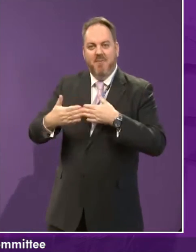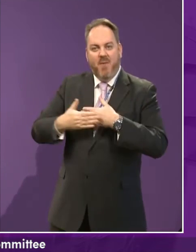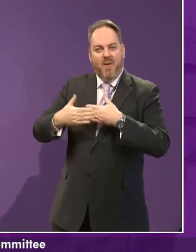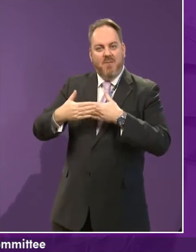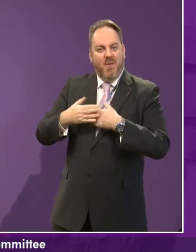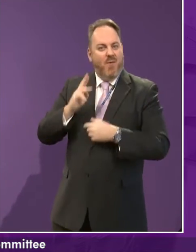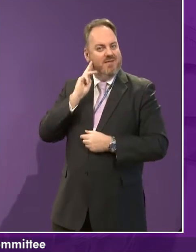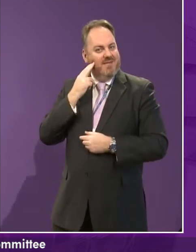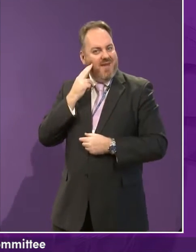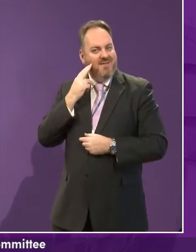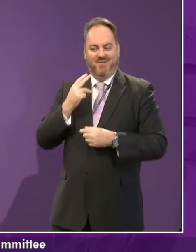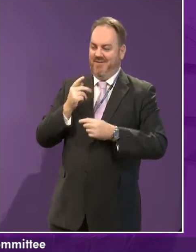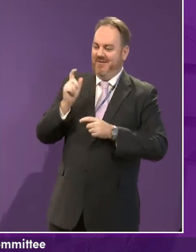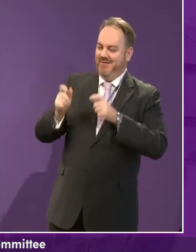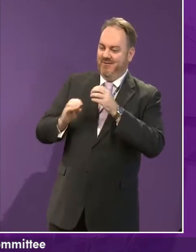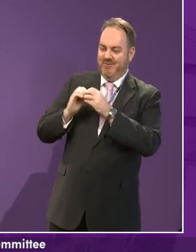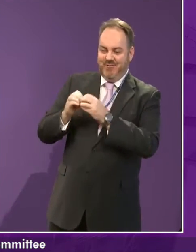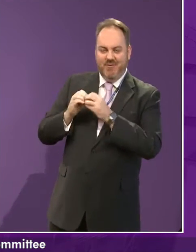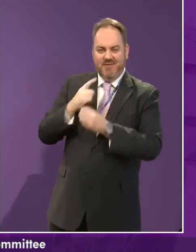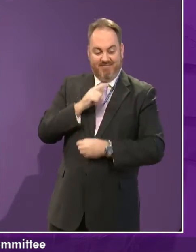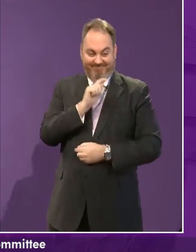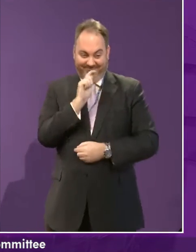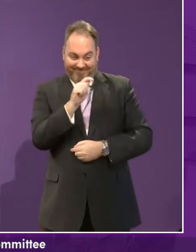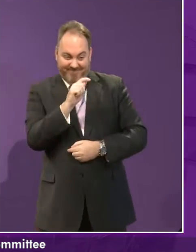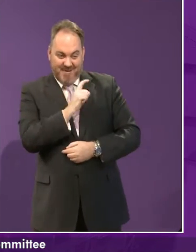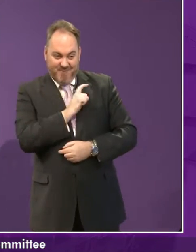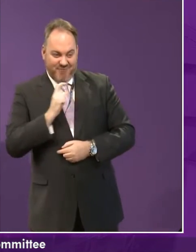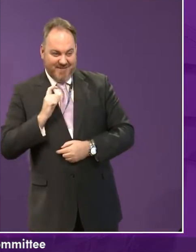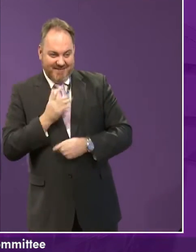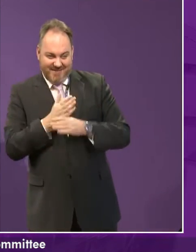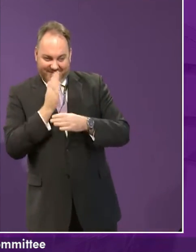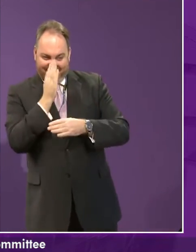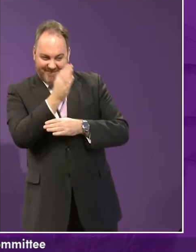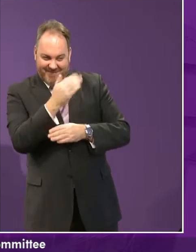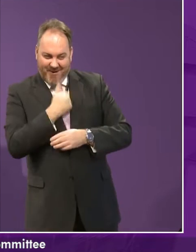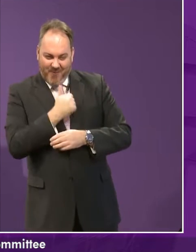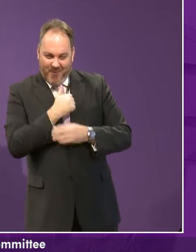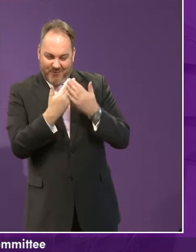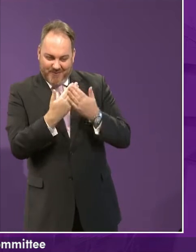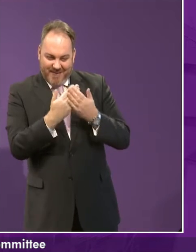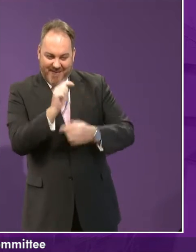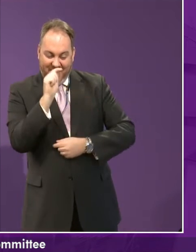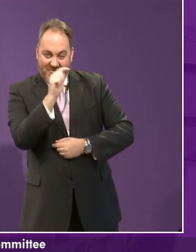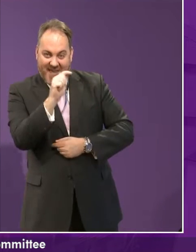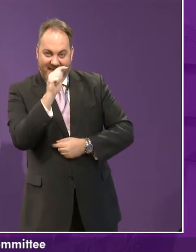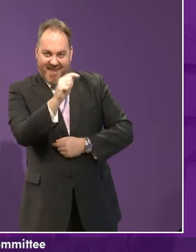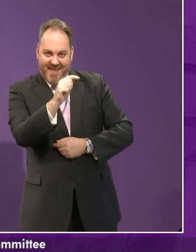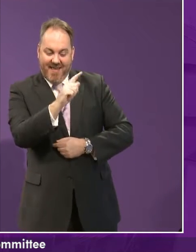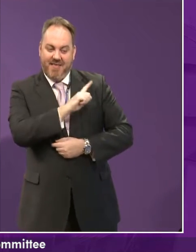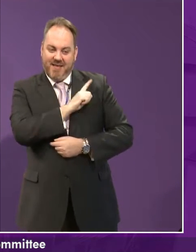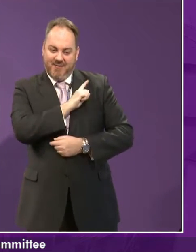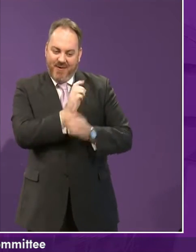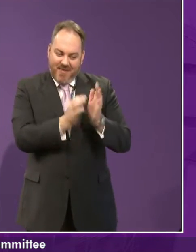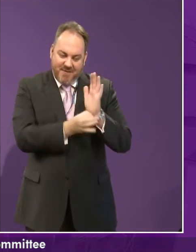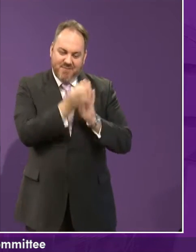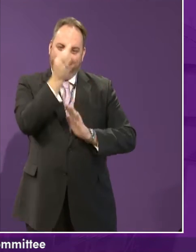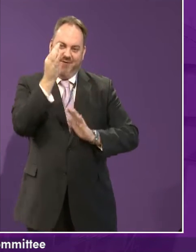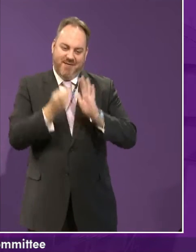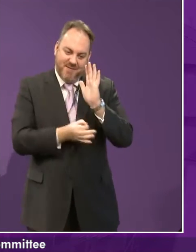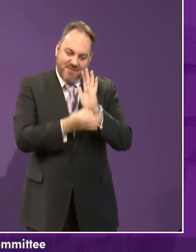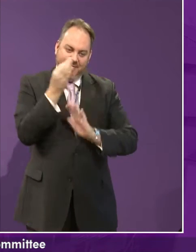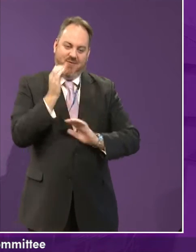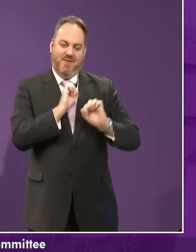gravitated towards Preston, which added to a virtuous cycle of investment in resources for it. So that it almost sort of